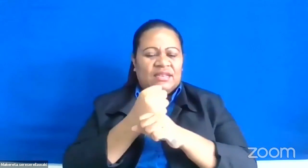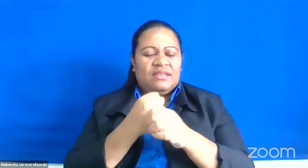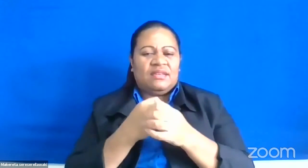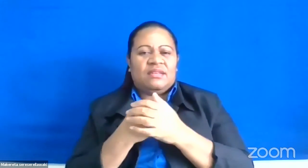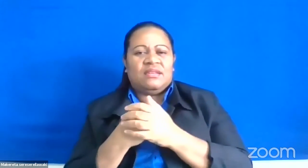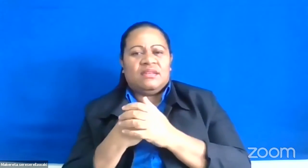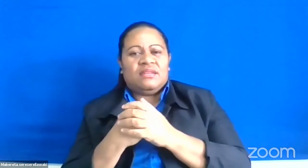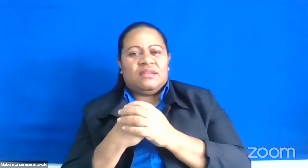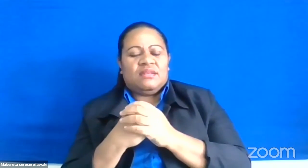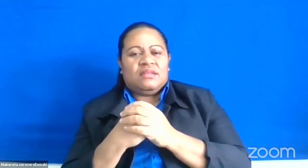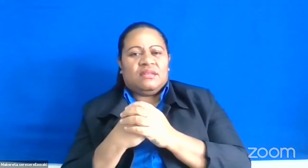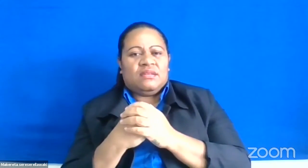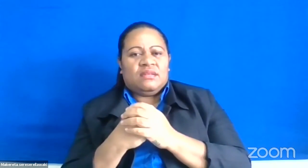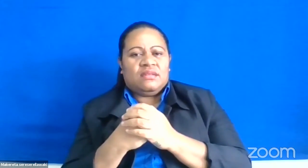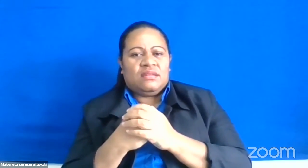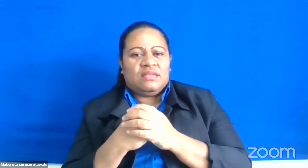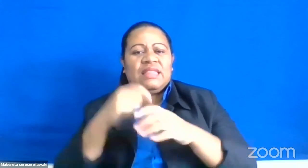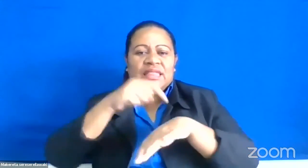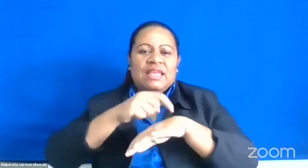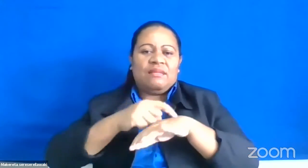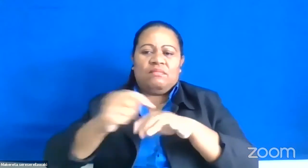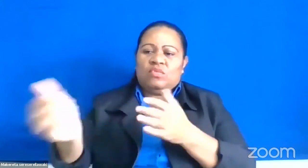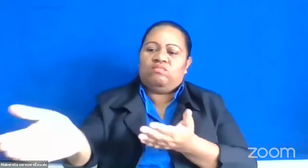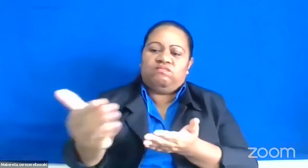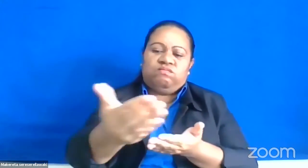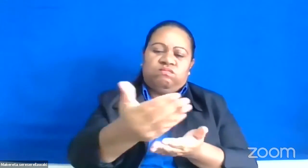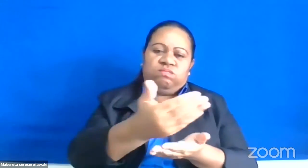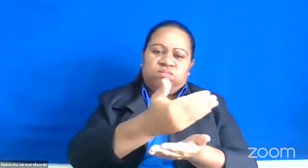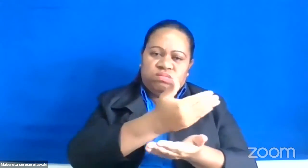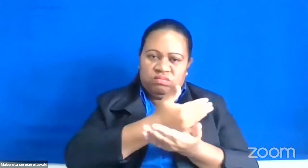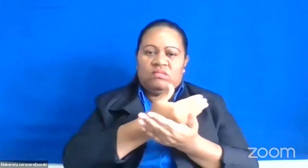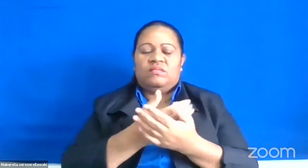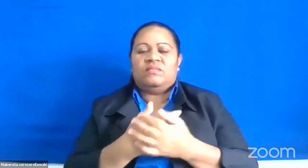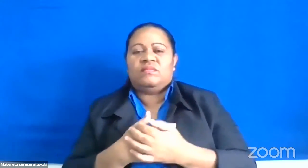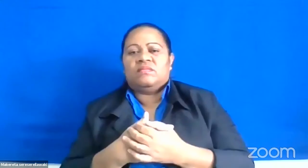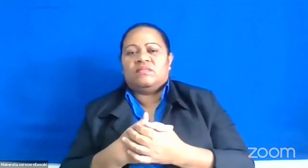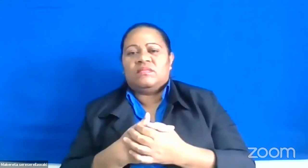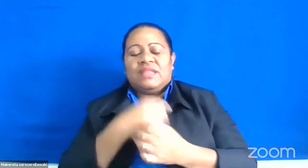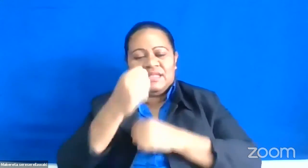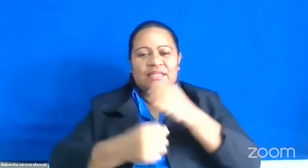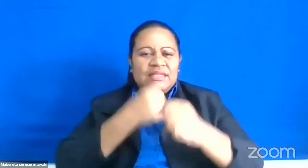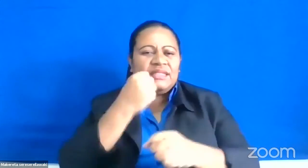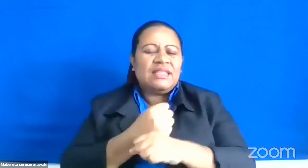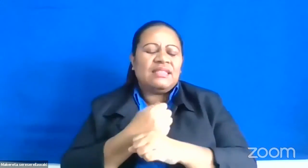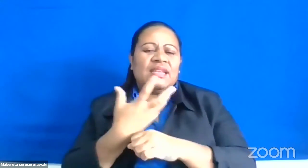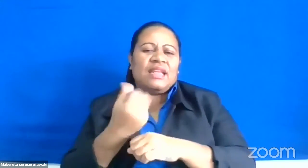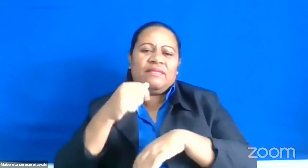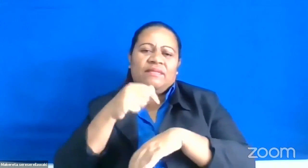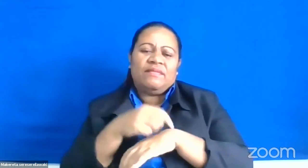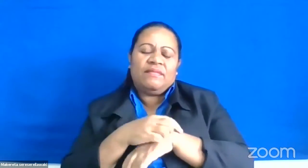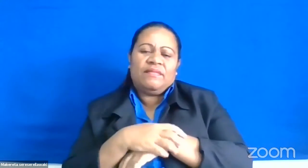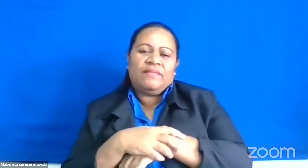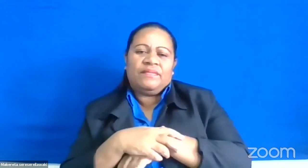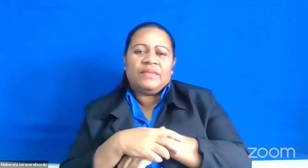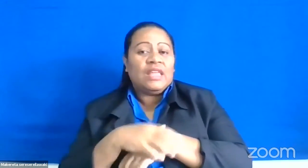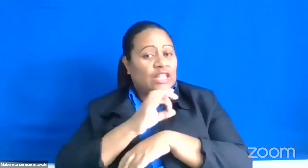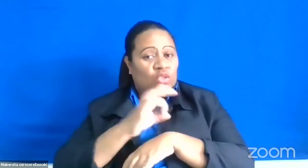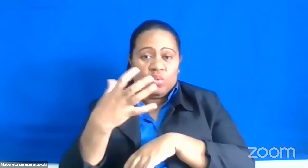they collect and they harvest there are seasons which in which they they don't